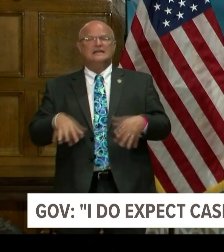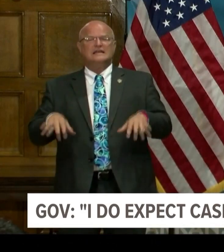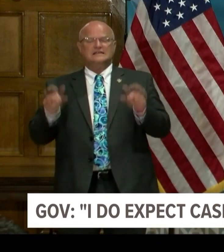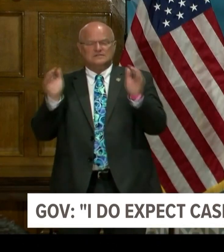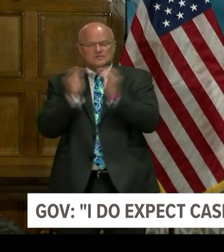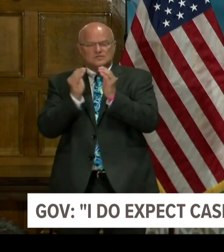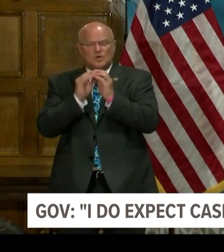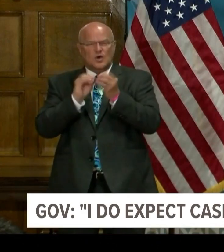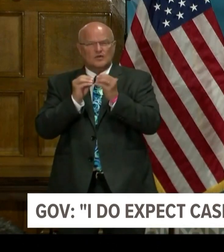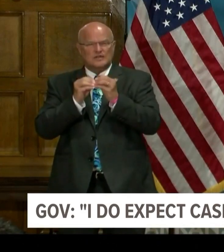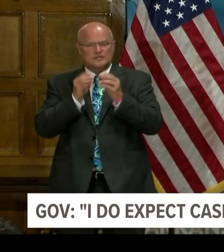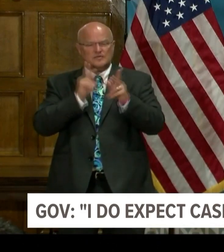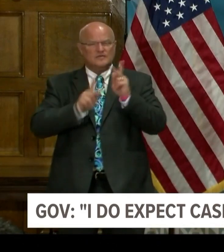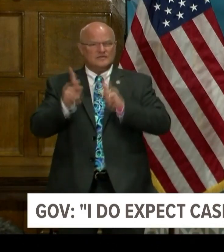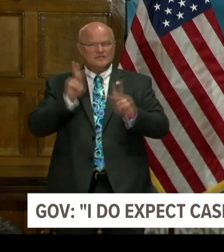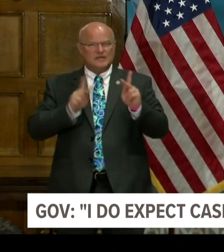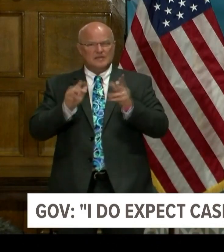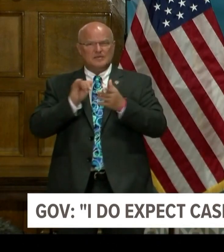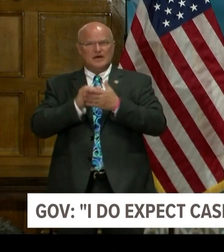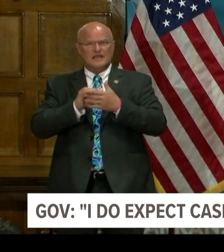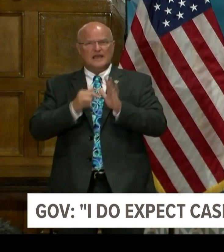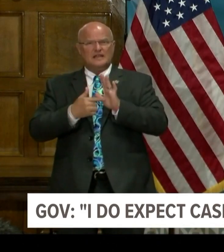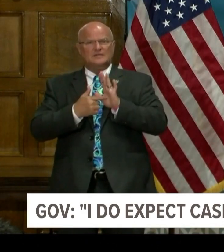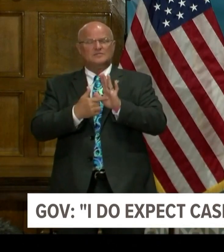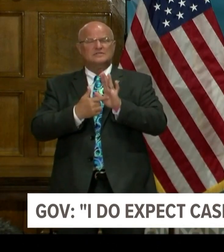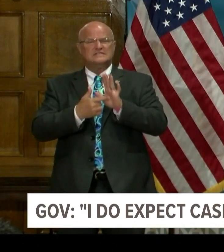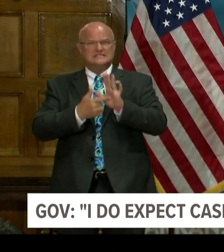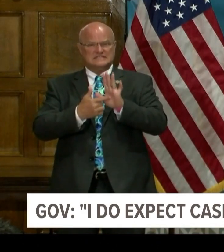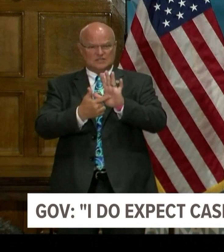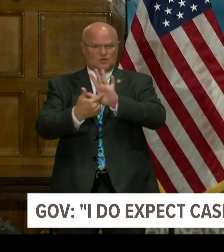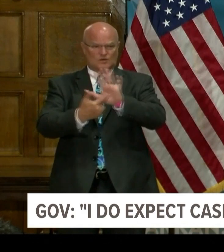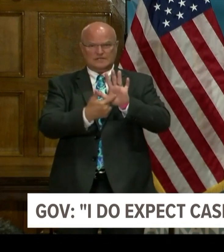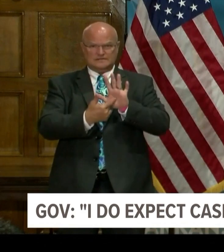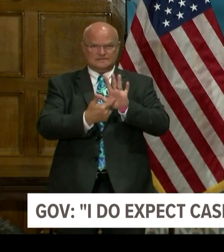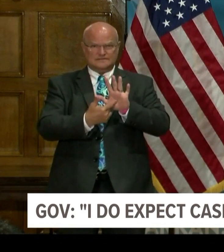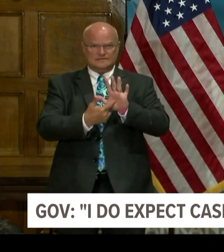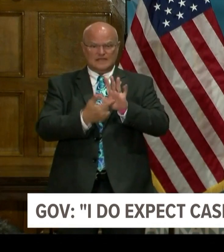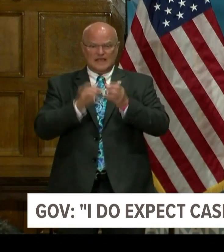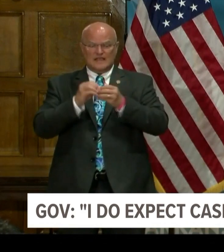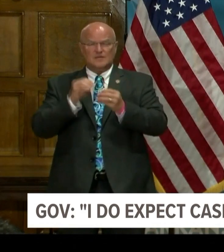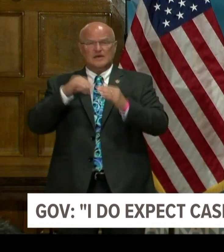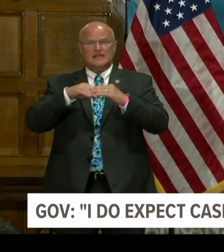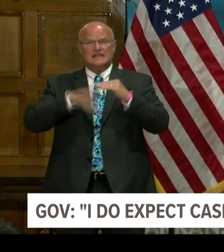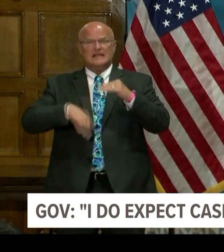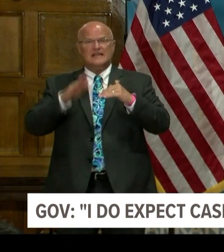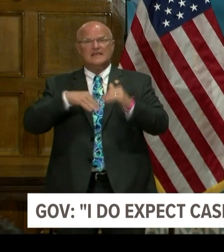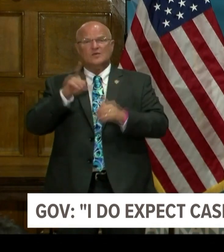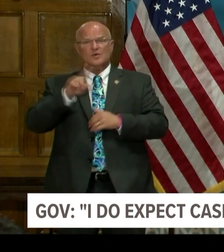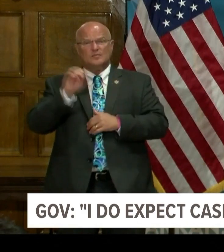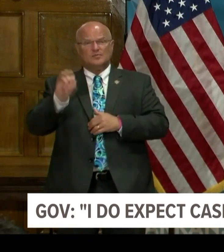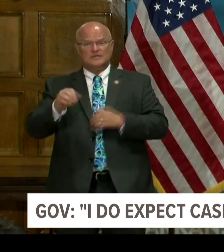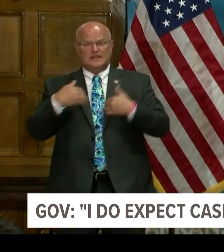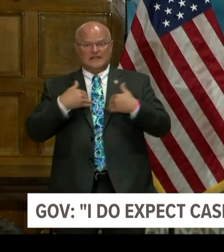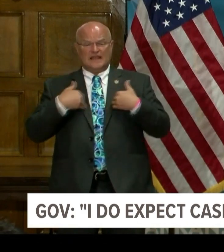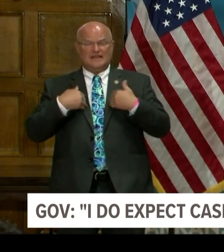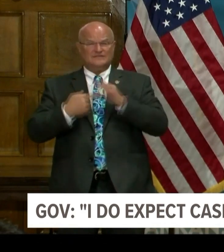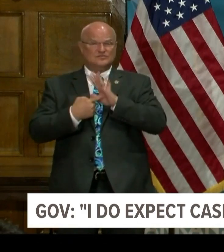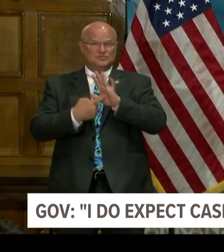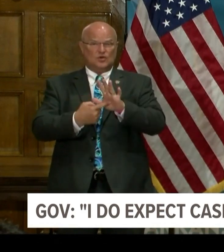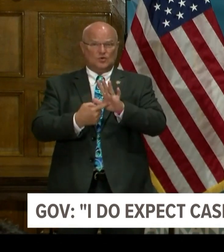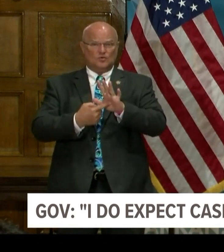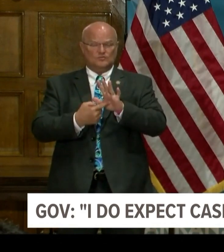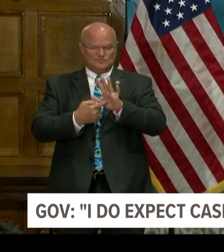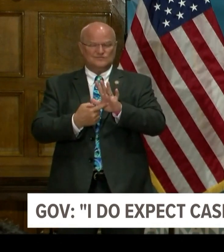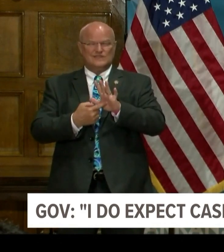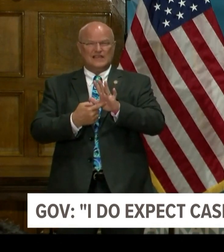relatively small number of individuals that are presenting with symptoms. The numbers are less than 1%. So